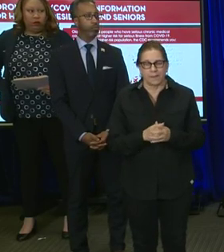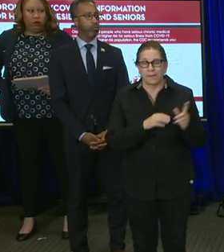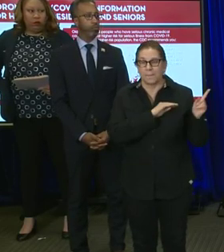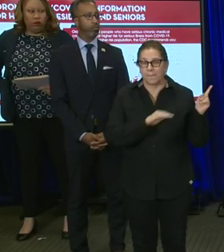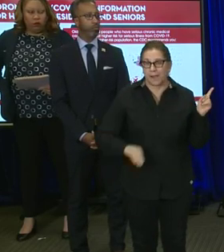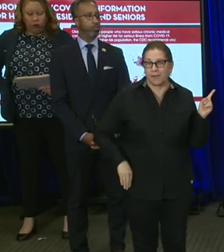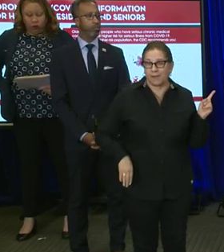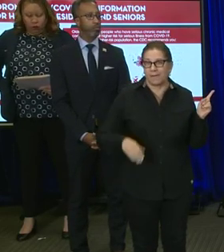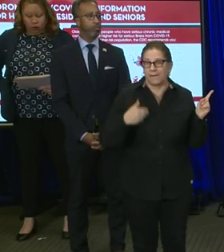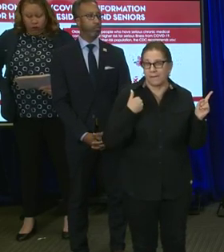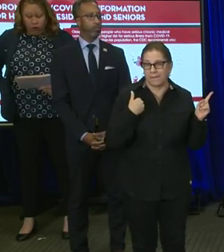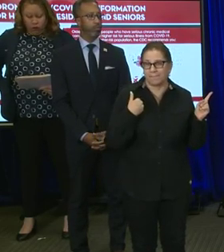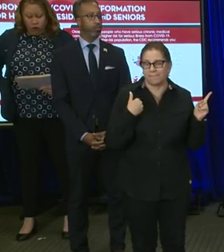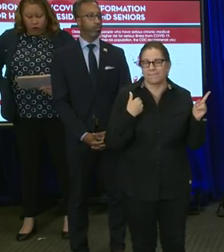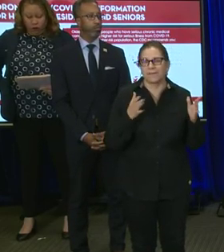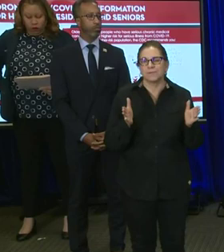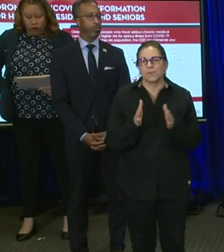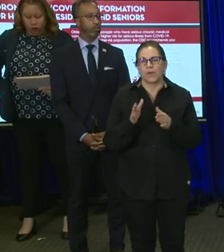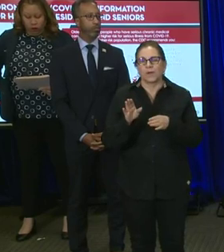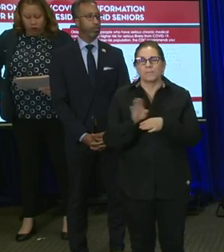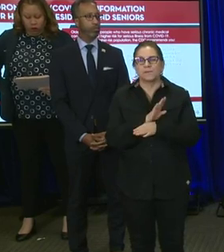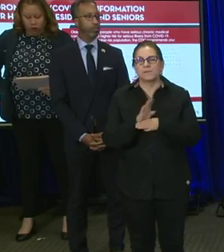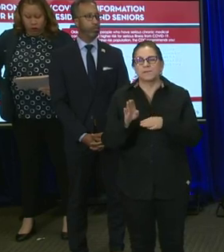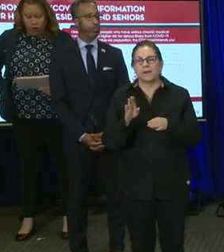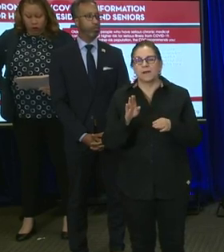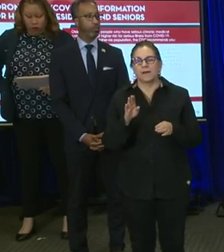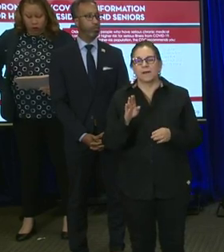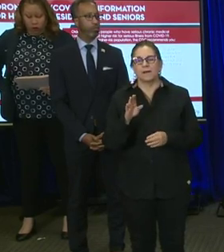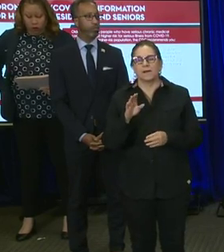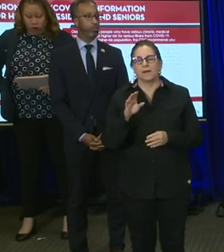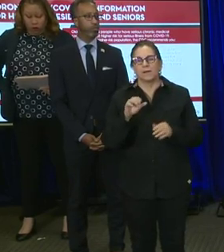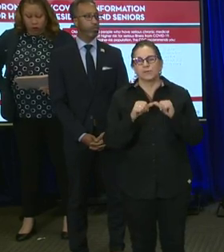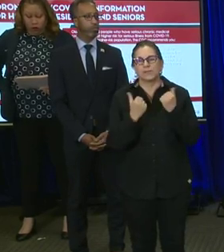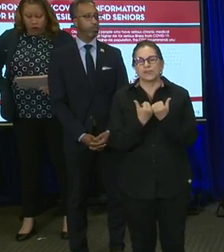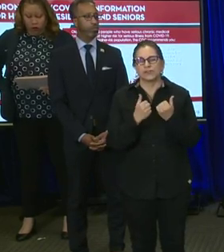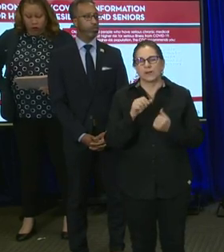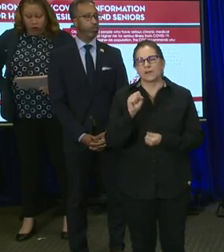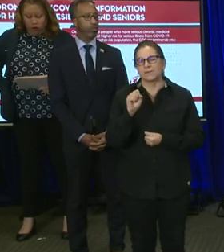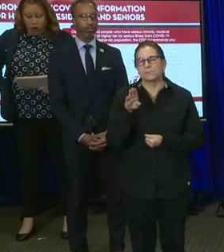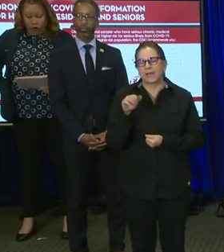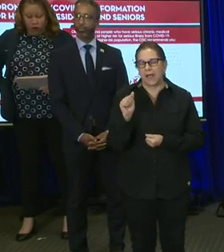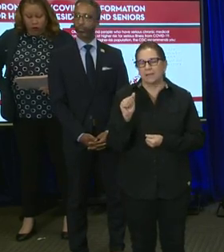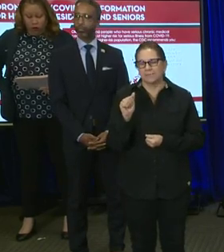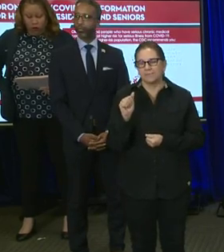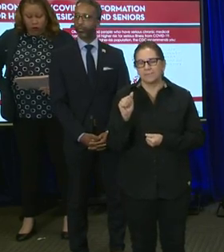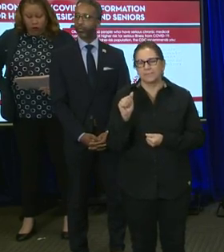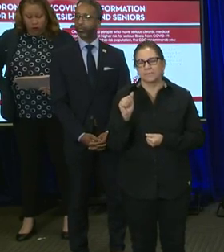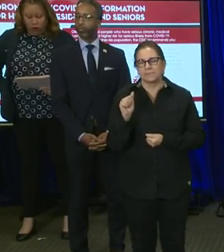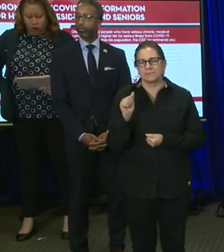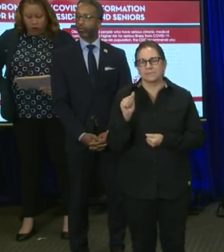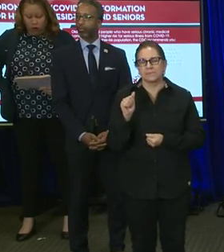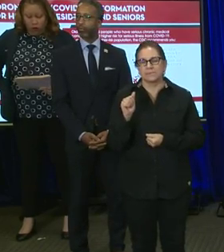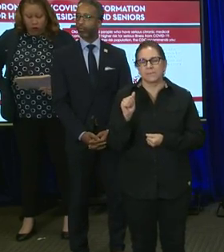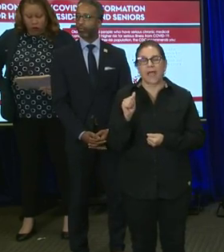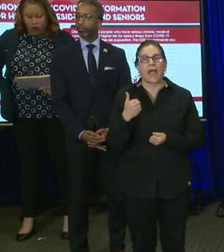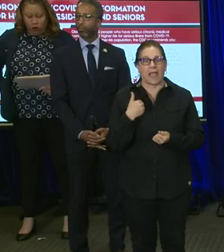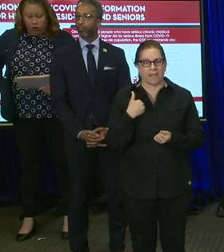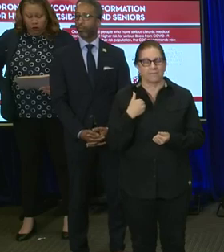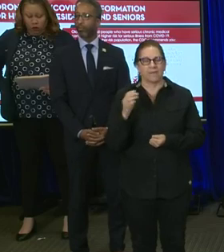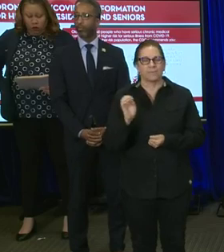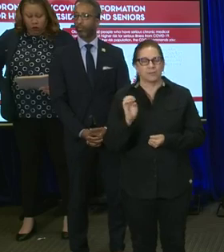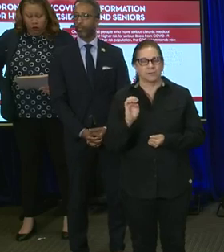Administration earlier this week. That declaration was accepted by the administrator, and it is now possible